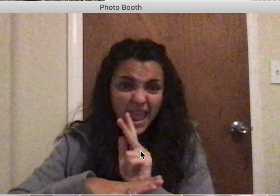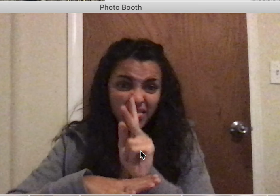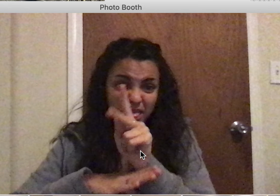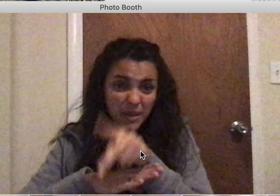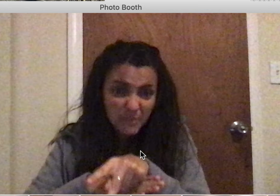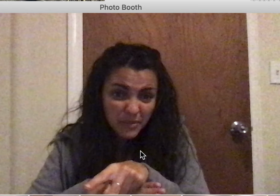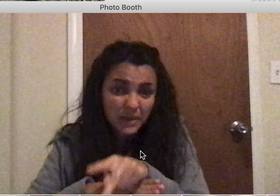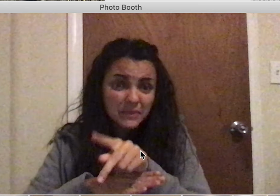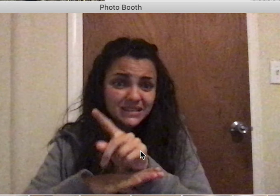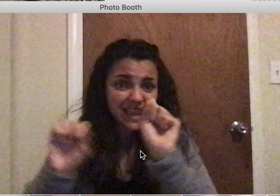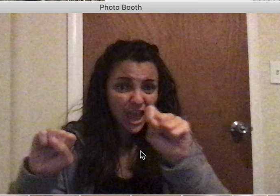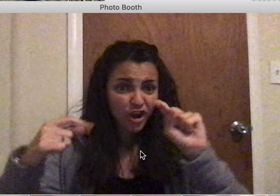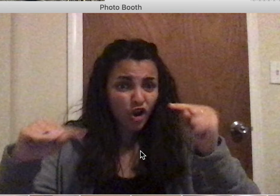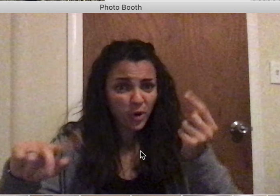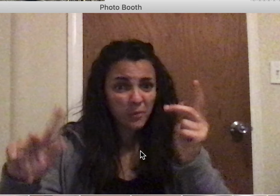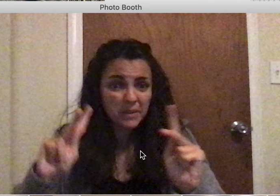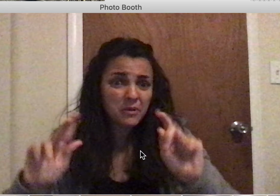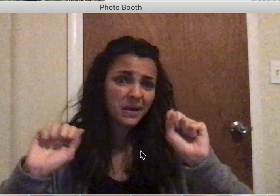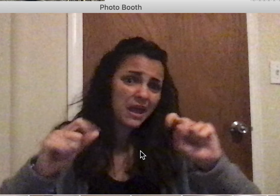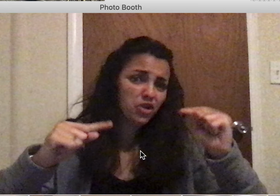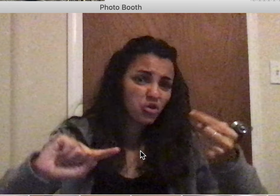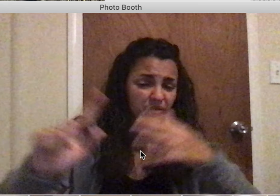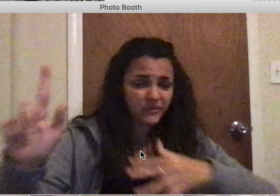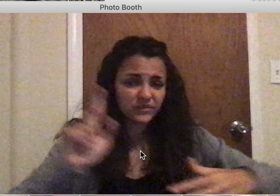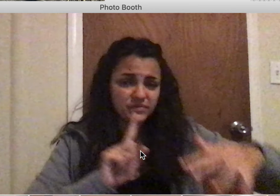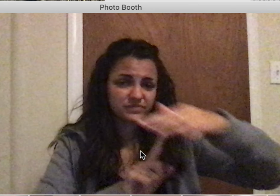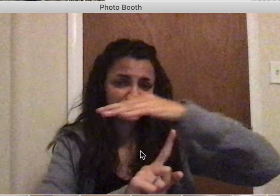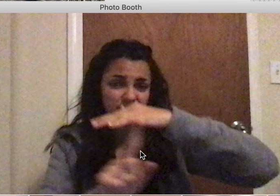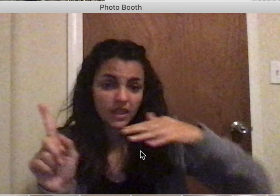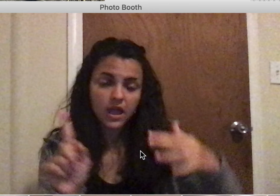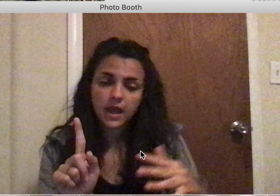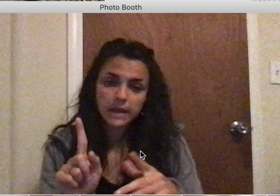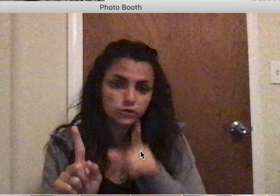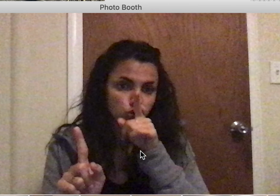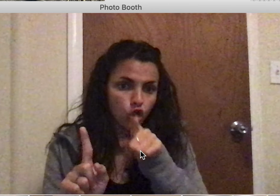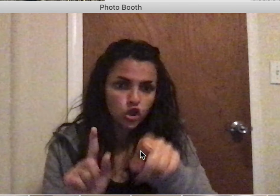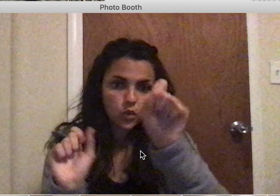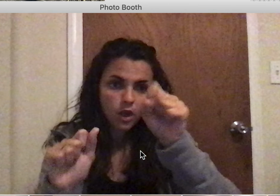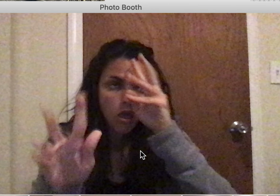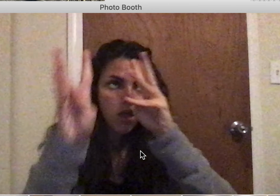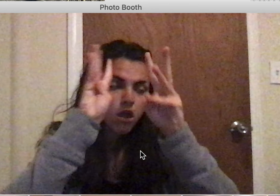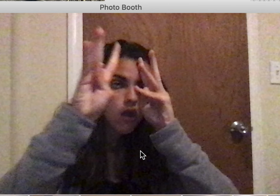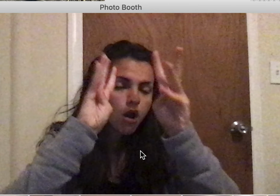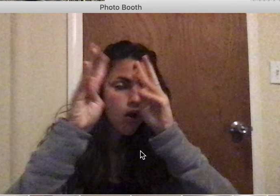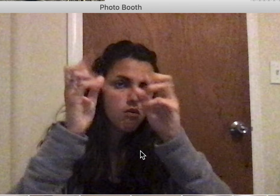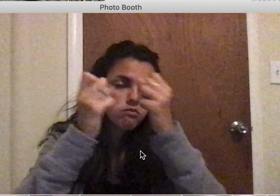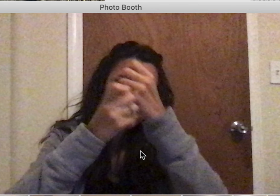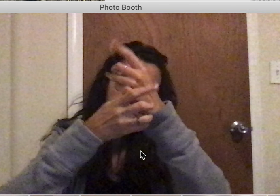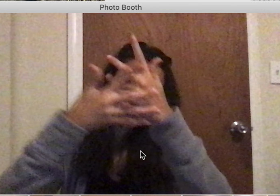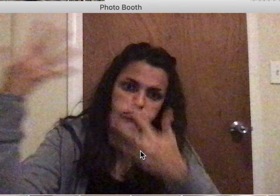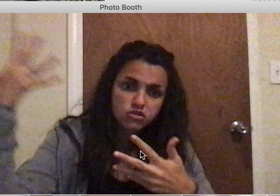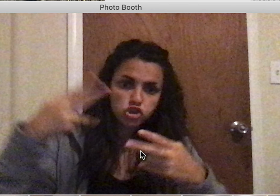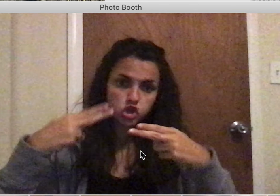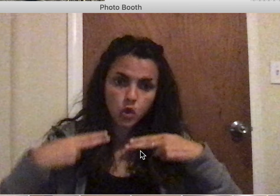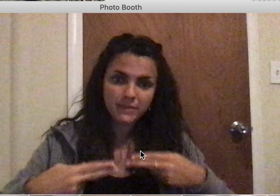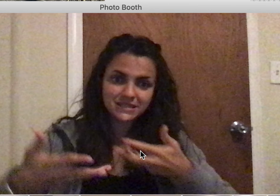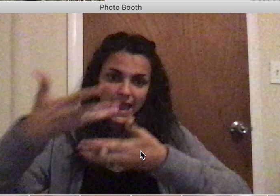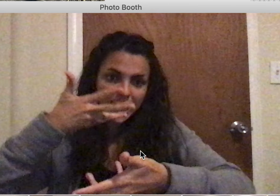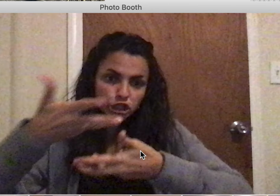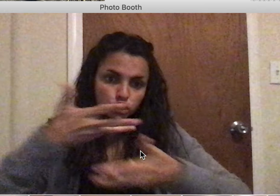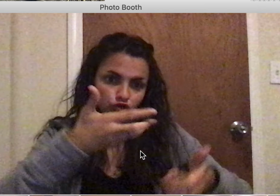of harmful things or interactions that humans have with these systems by